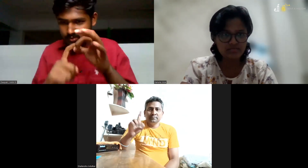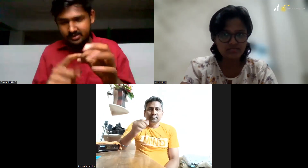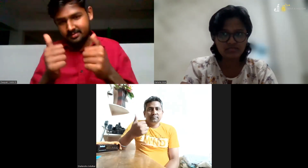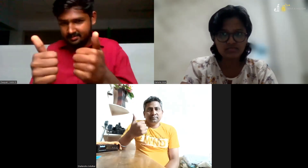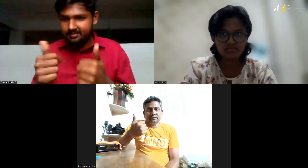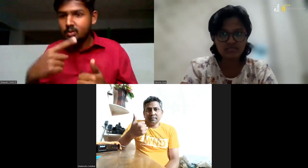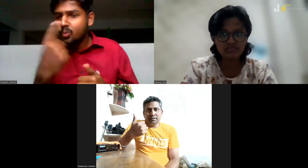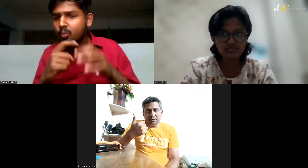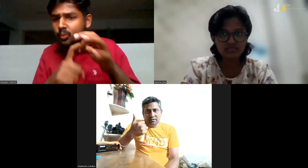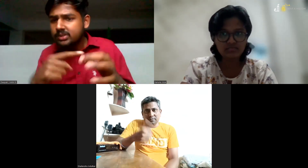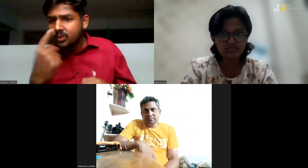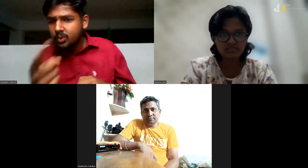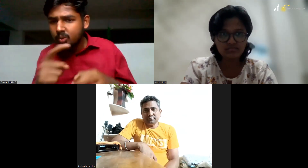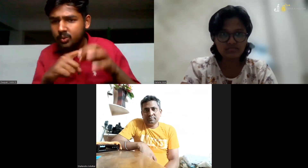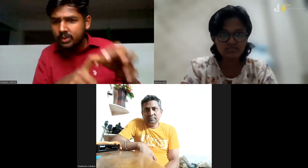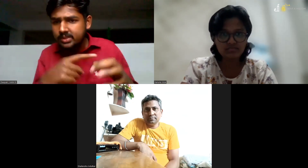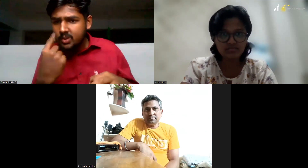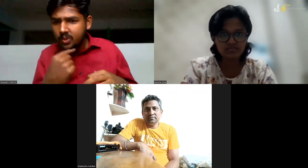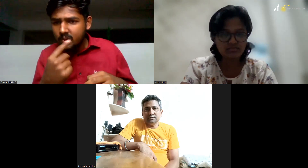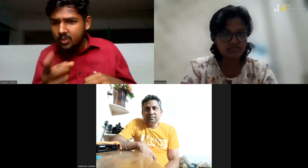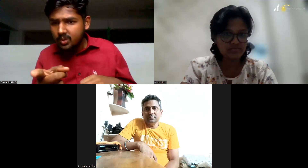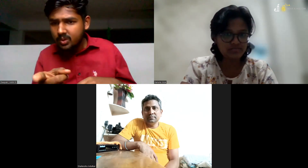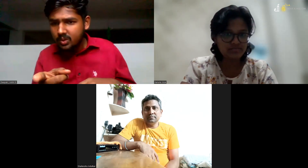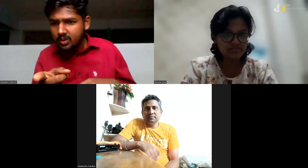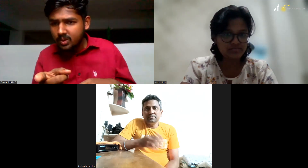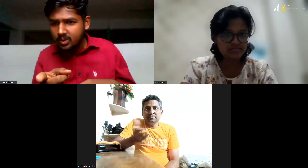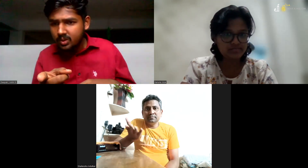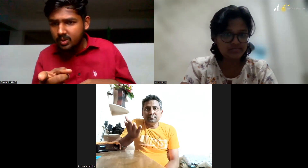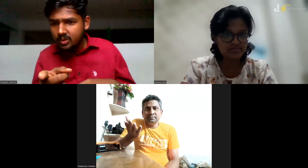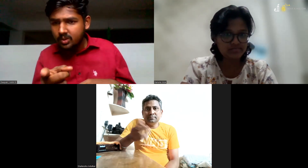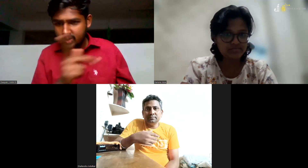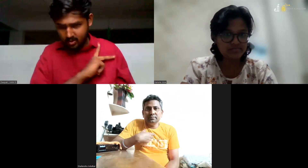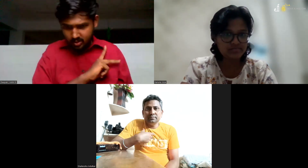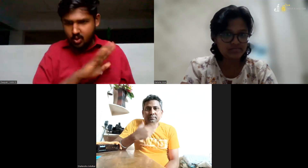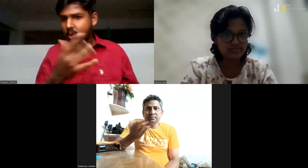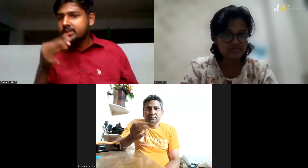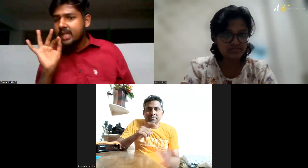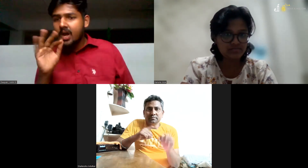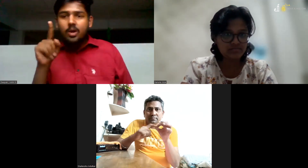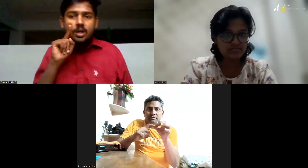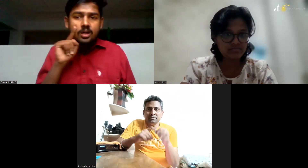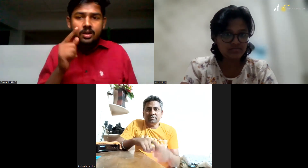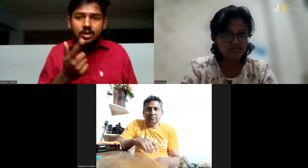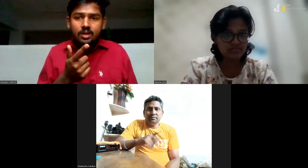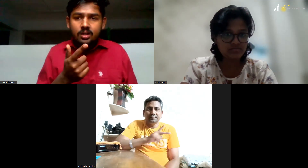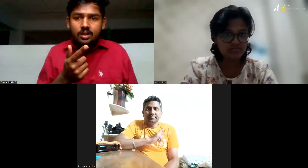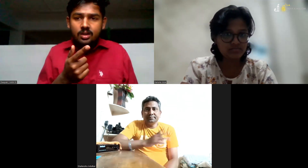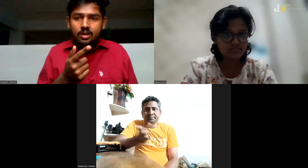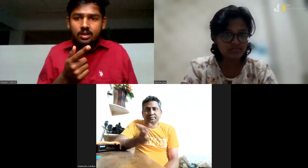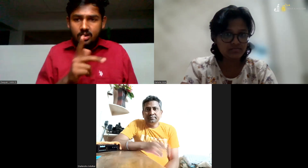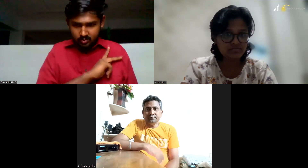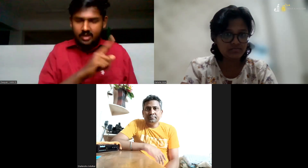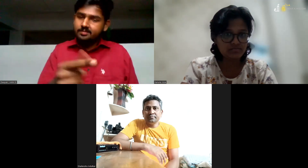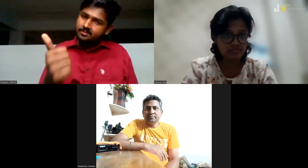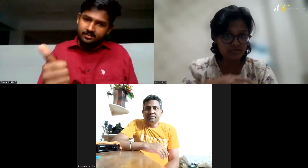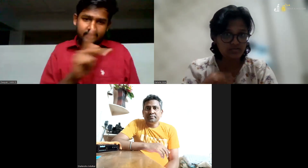Yes, me. We can have one last question. So, to whom you wanted to ask the question? To Karuna or to